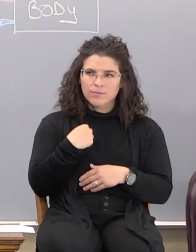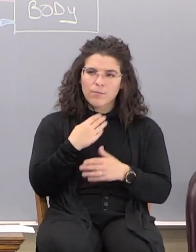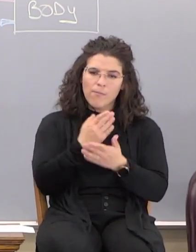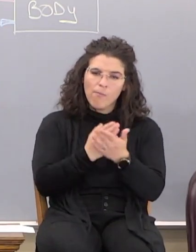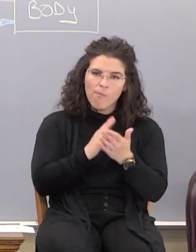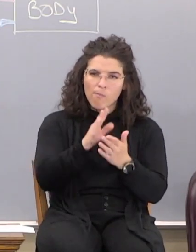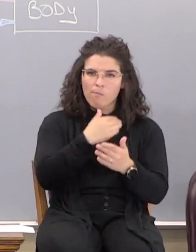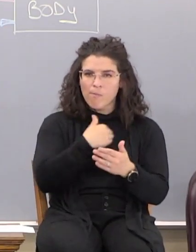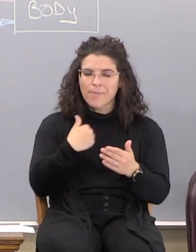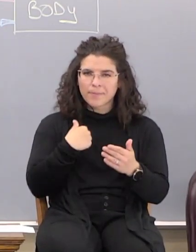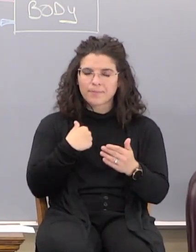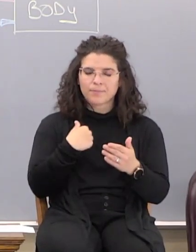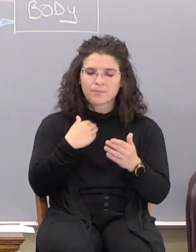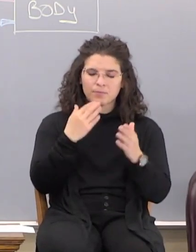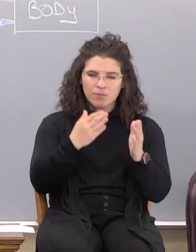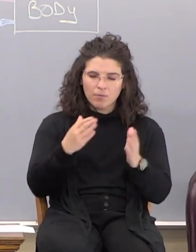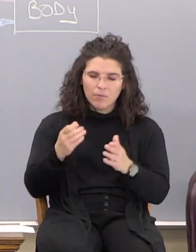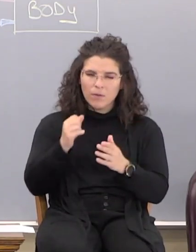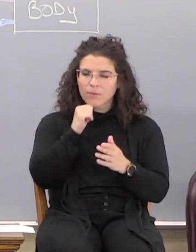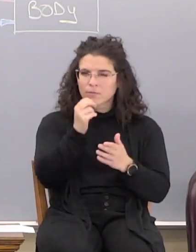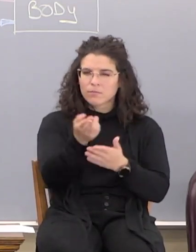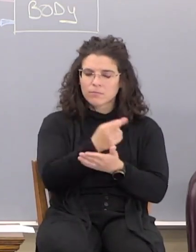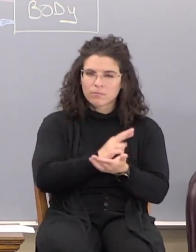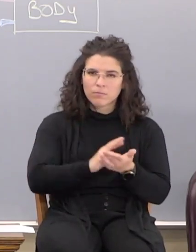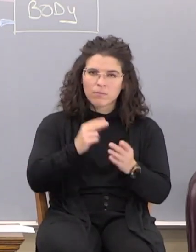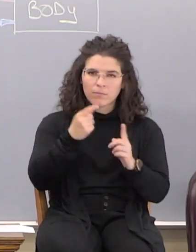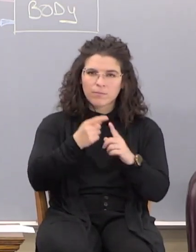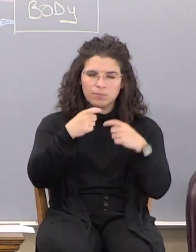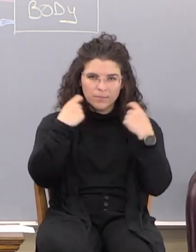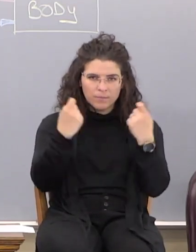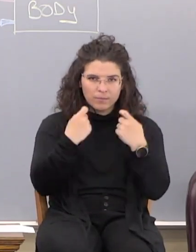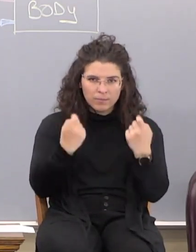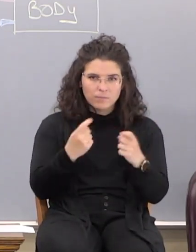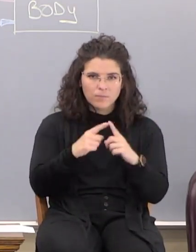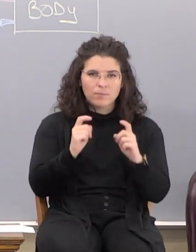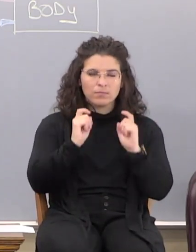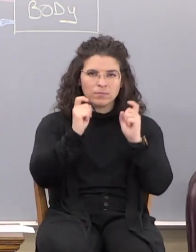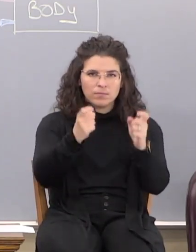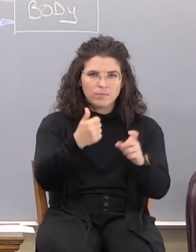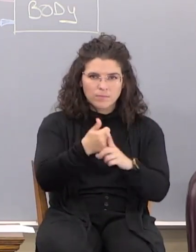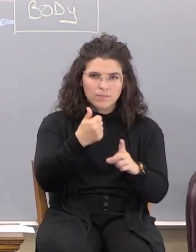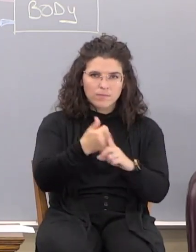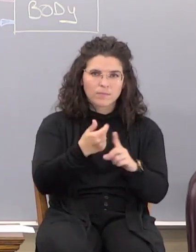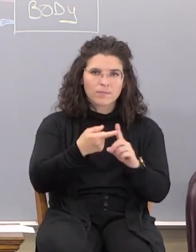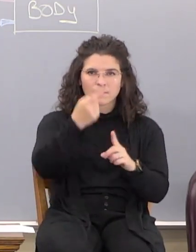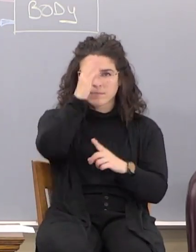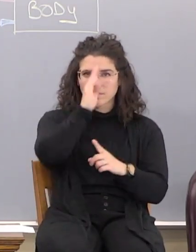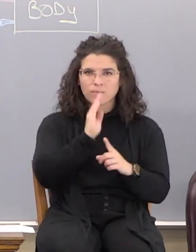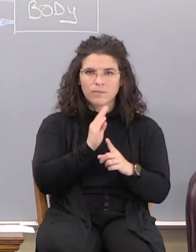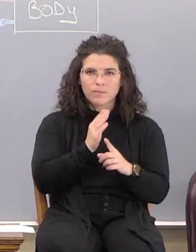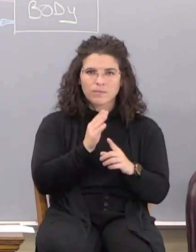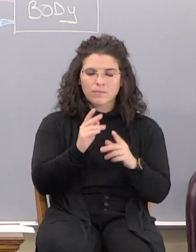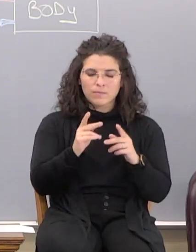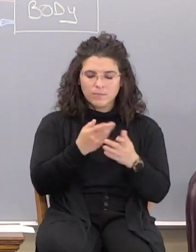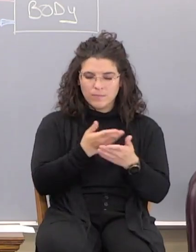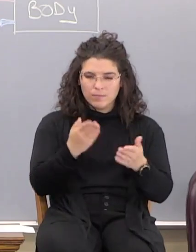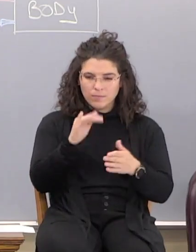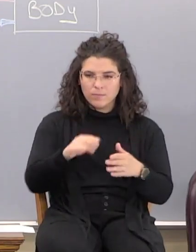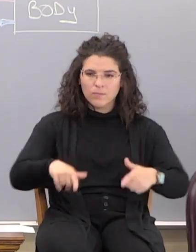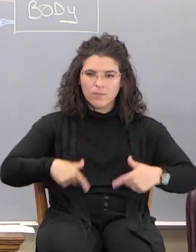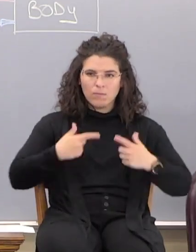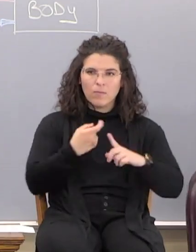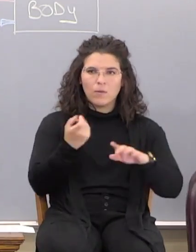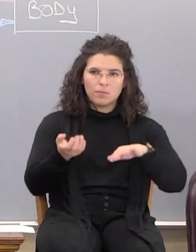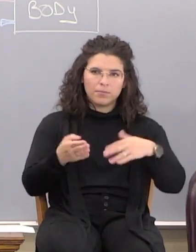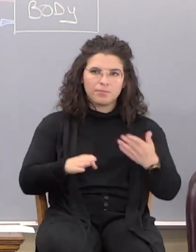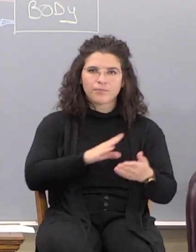your body, as instruments of unrighteousness unto sin, but yield yourselves unto God as those that are alive from the dead,